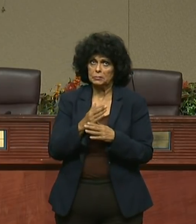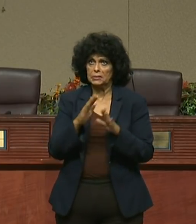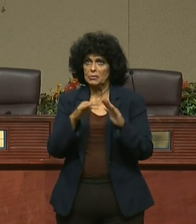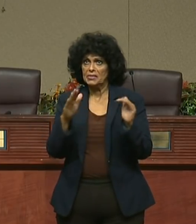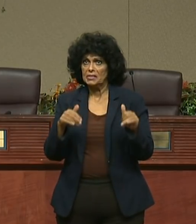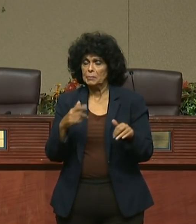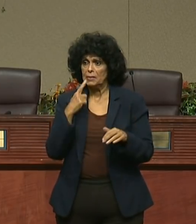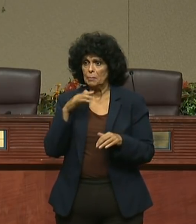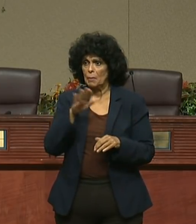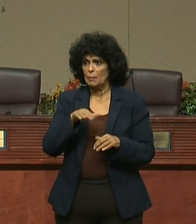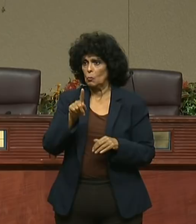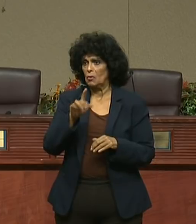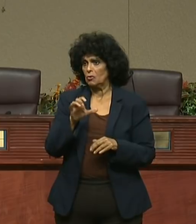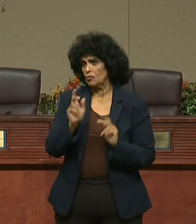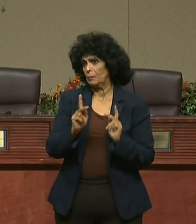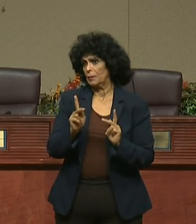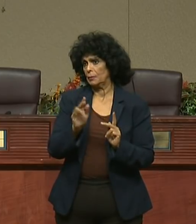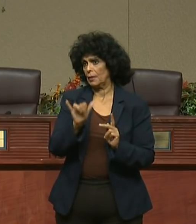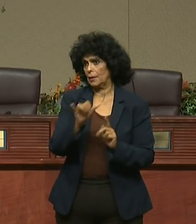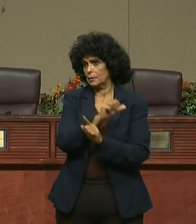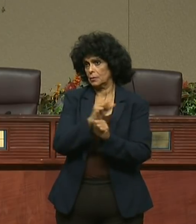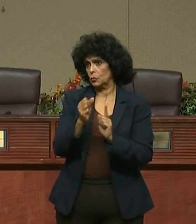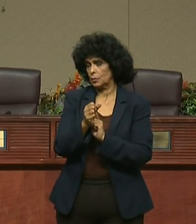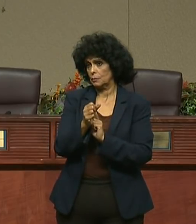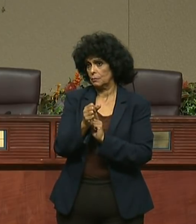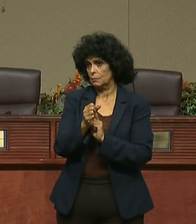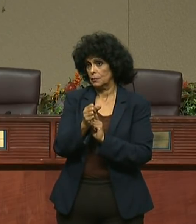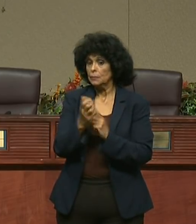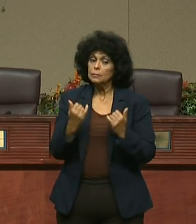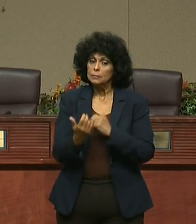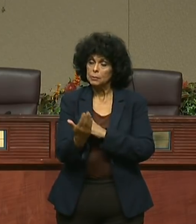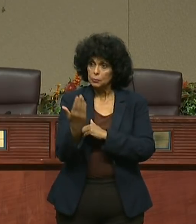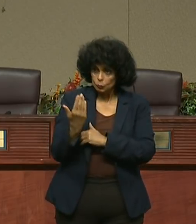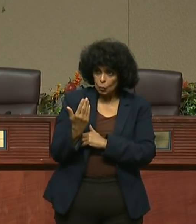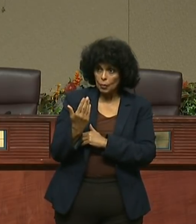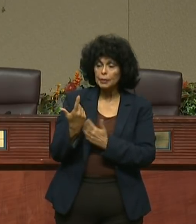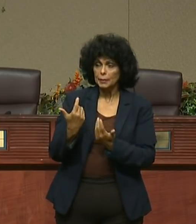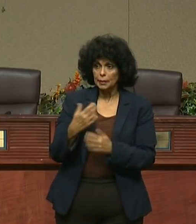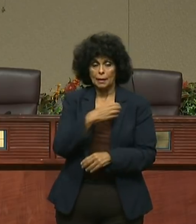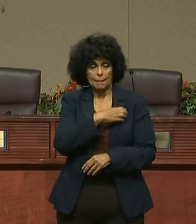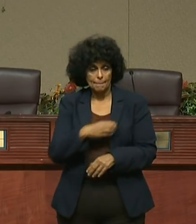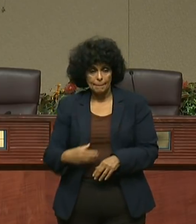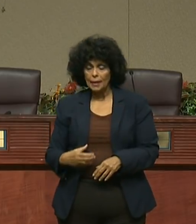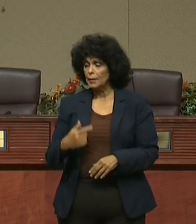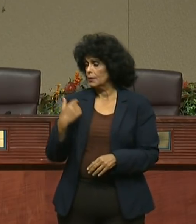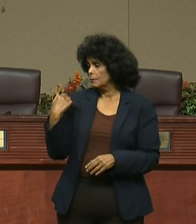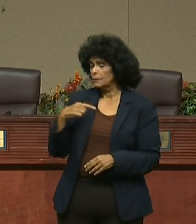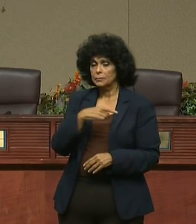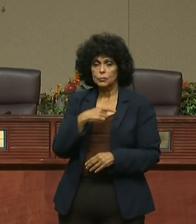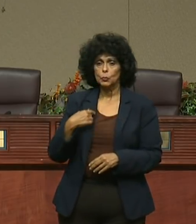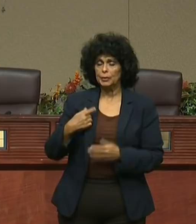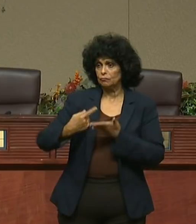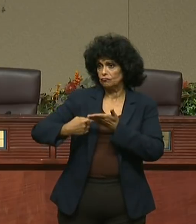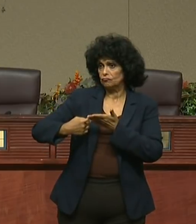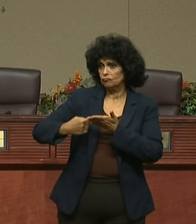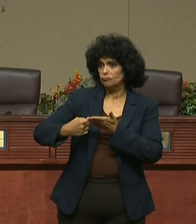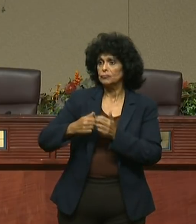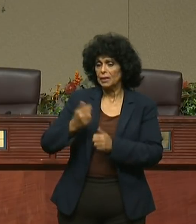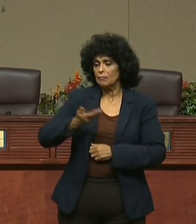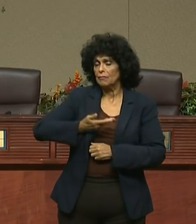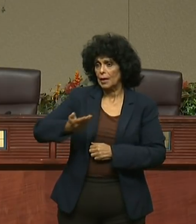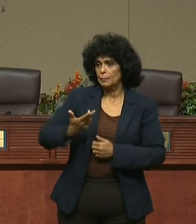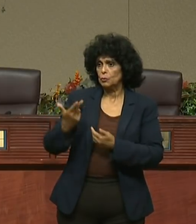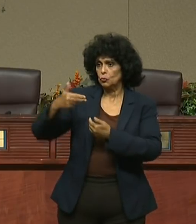changed. We did have a conversation this morning. The mayor initiated that conversation and kindly invited me to be